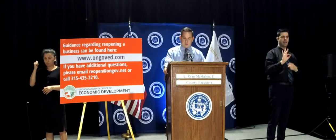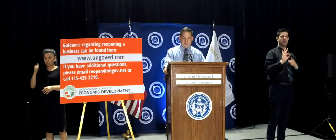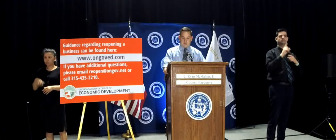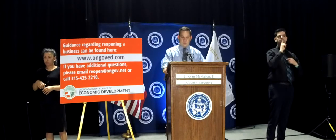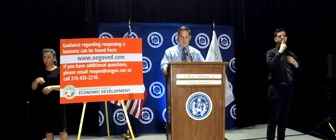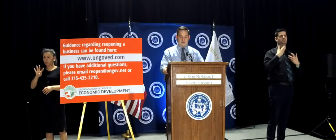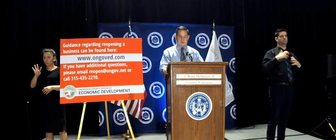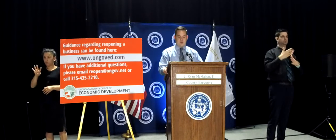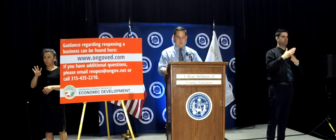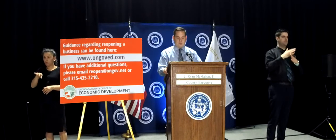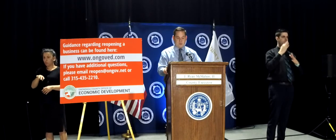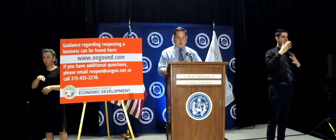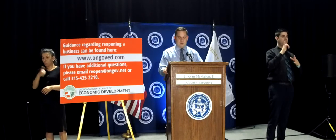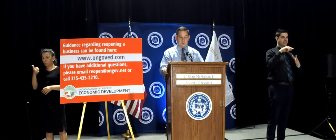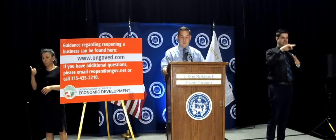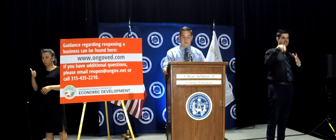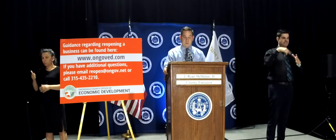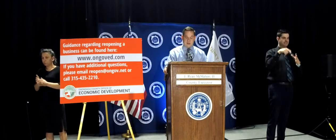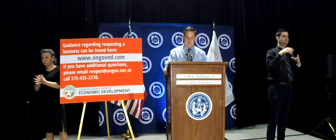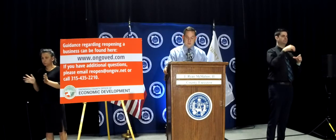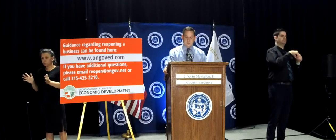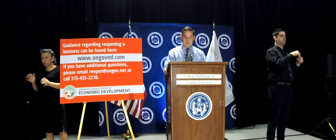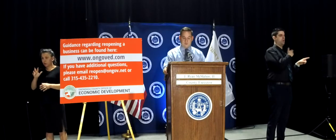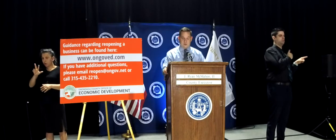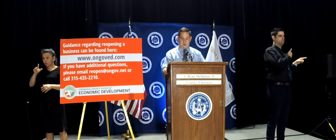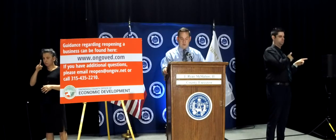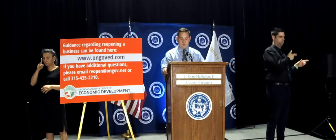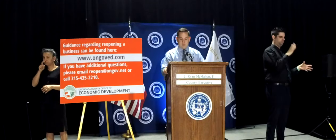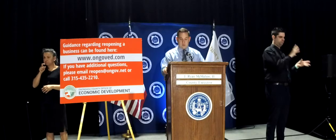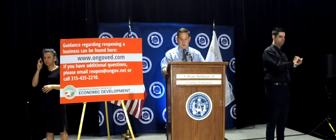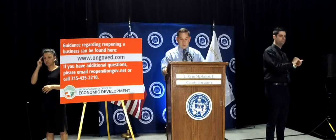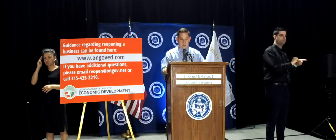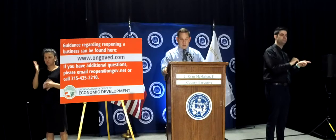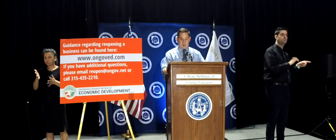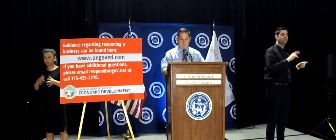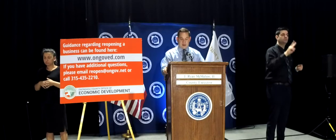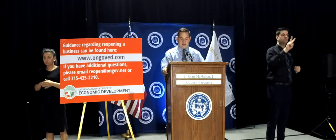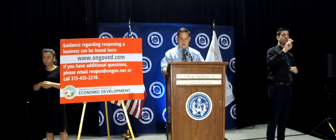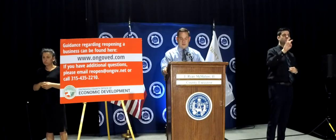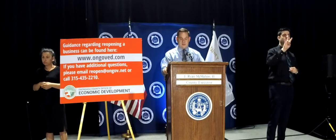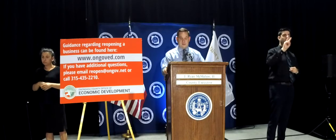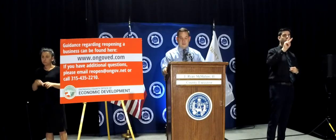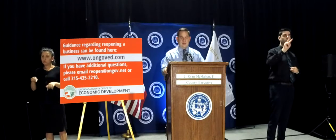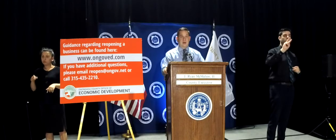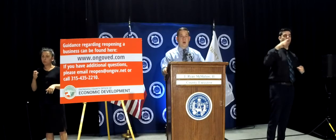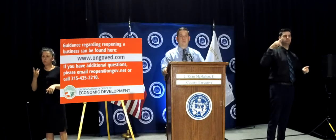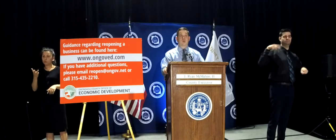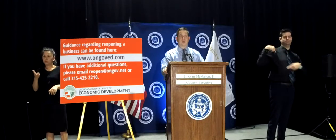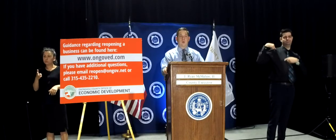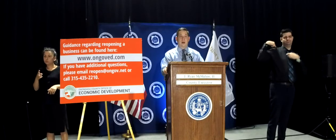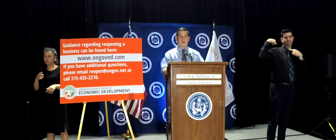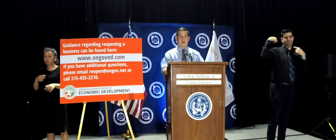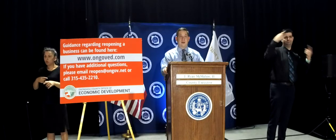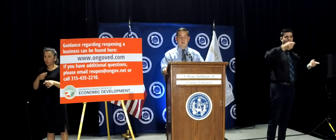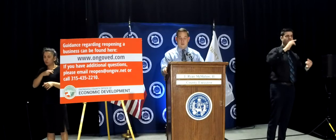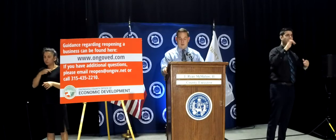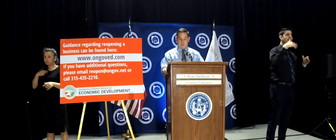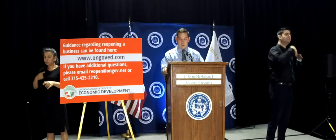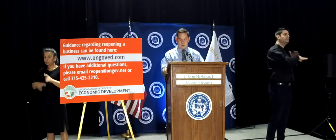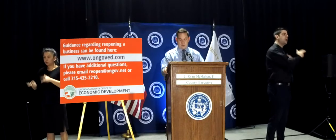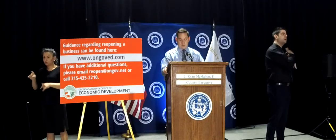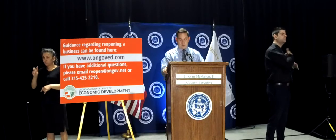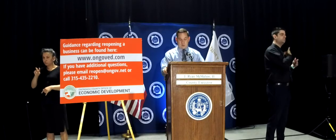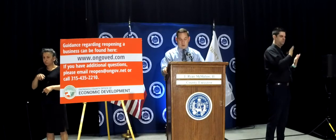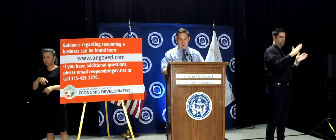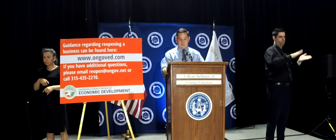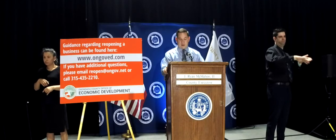To date, we've had 272 people that have been released from hospitals. Very good. Positive cases, again, up 21 on the day. That's a good